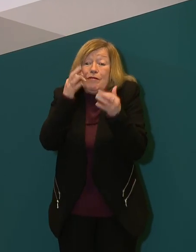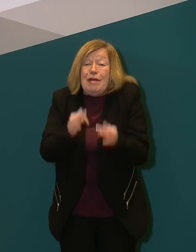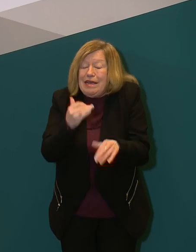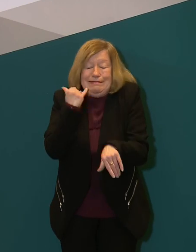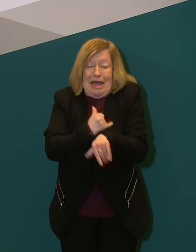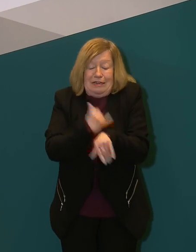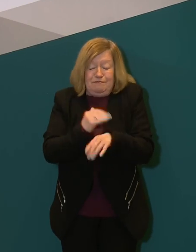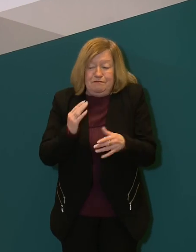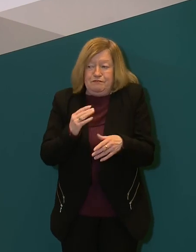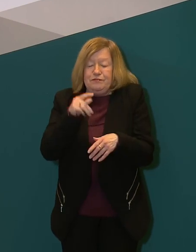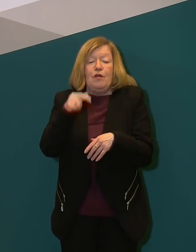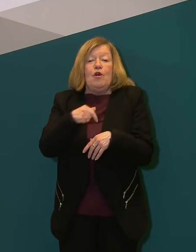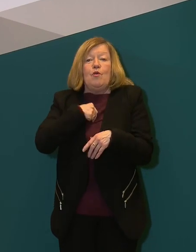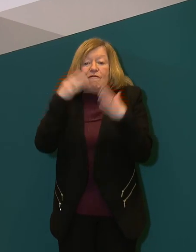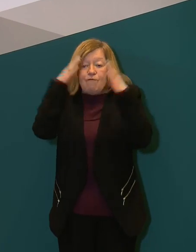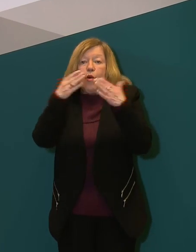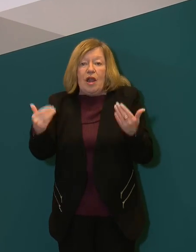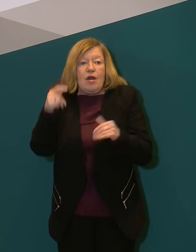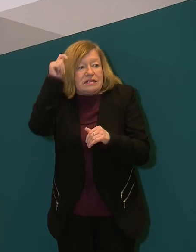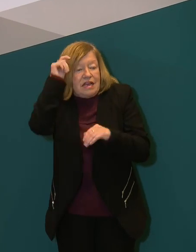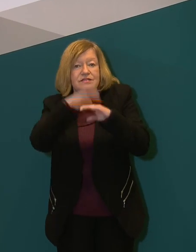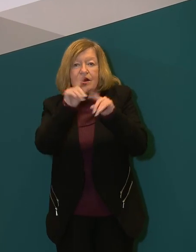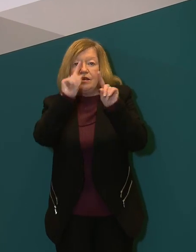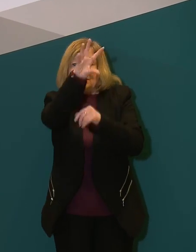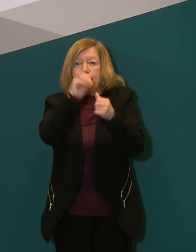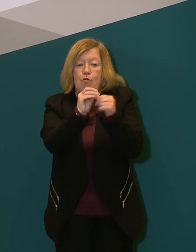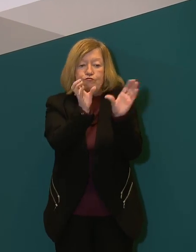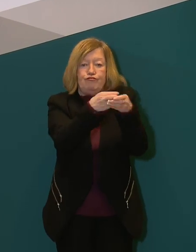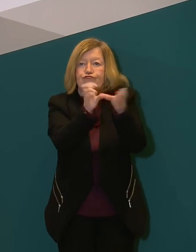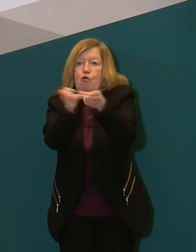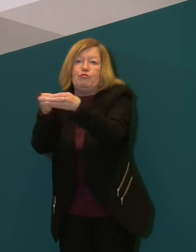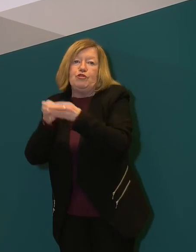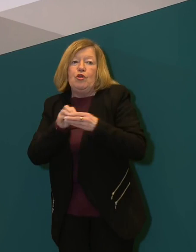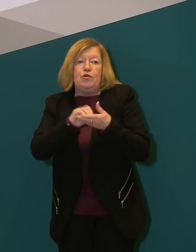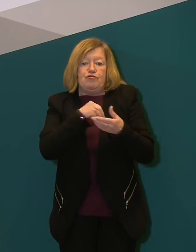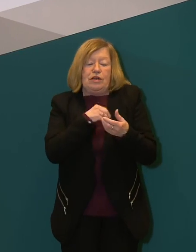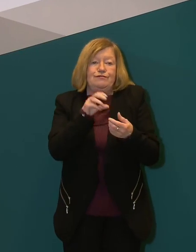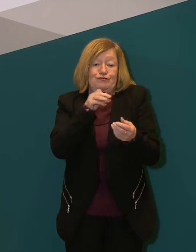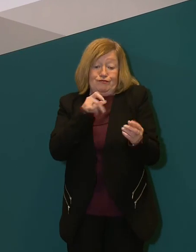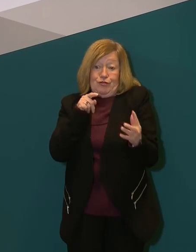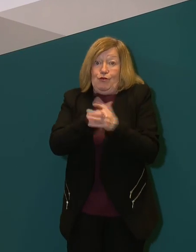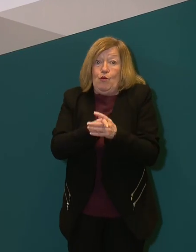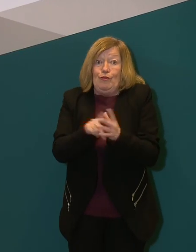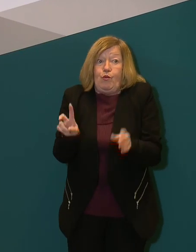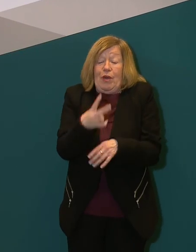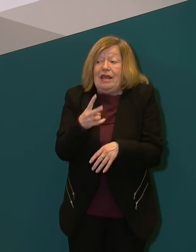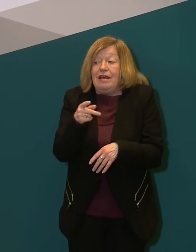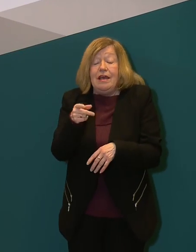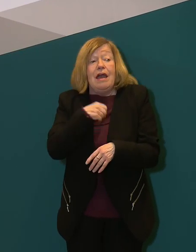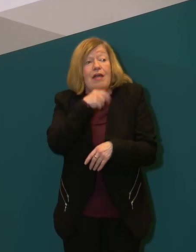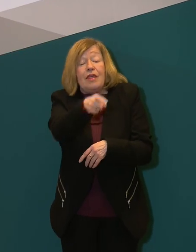because clearly we're focusing now, we're testing our priority groups, but we're trying to clear this as quickly as we can. But reiterate that